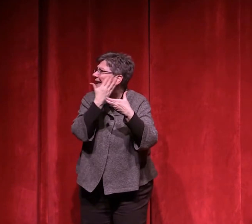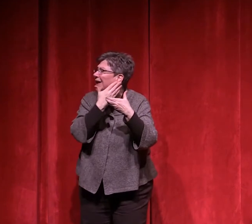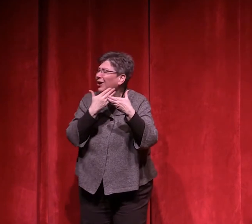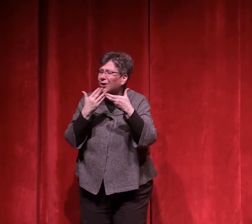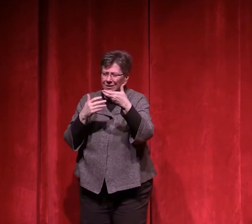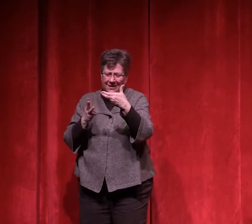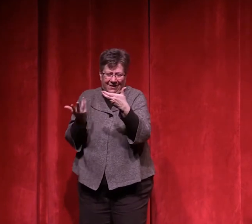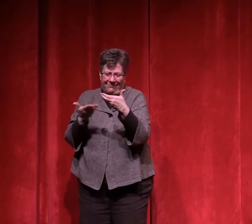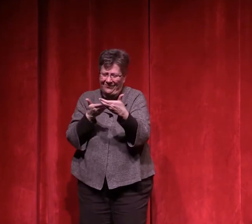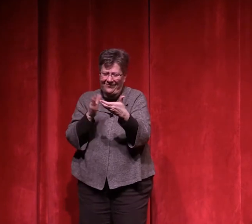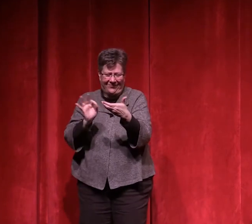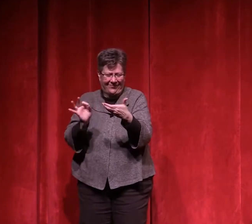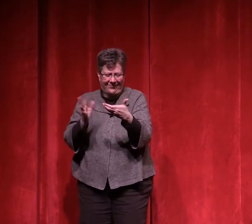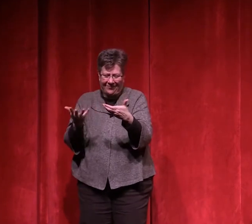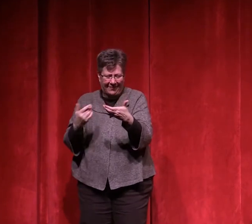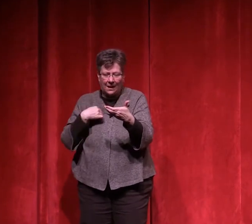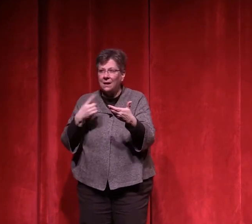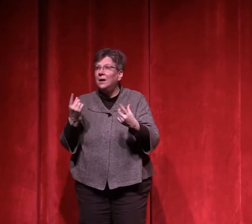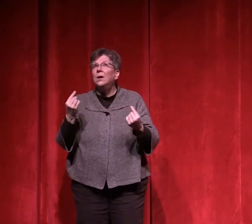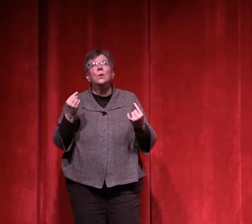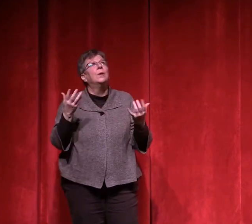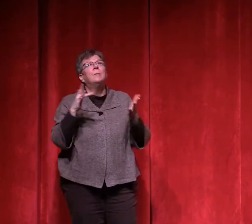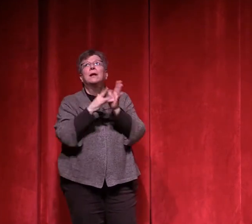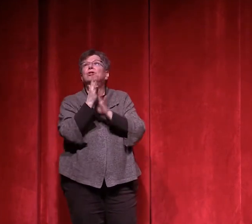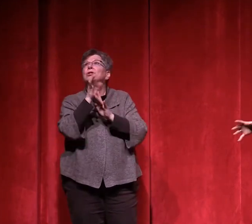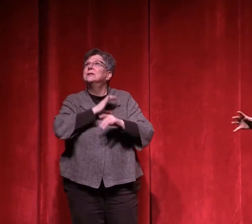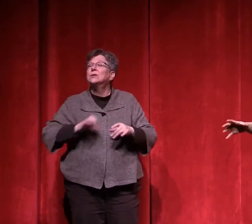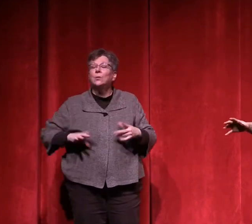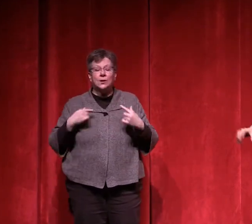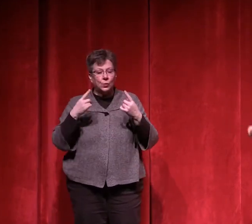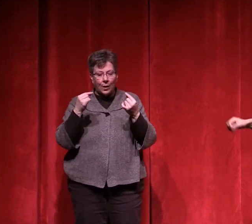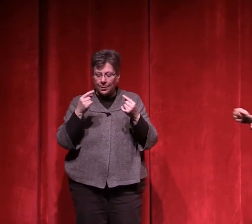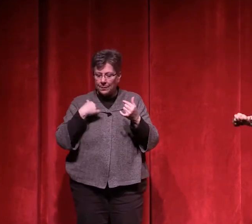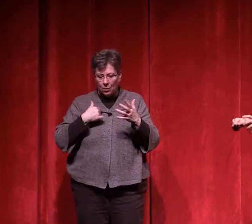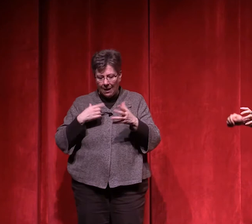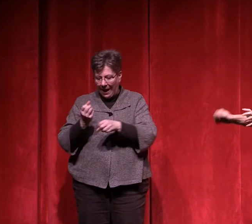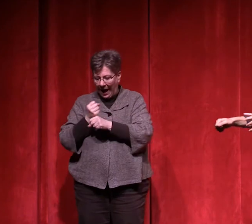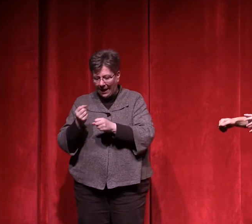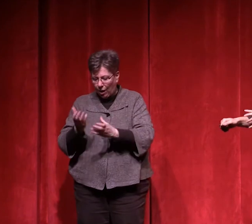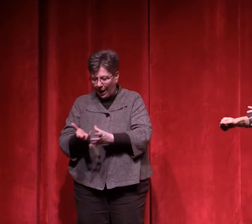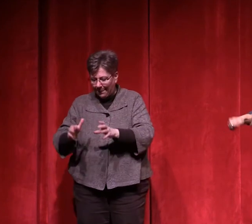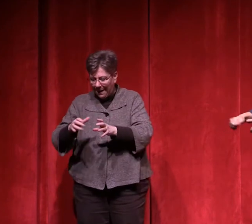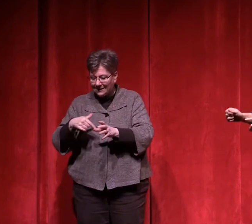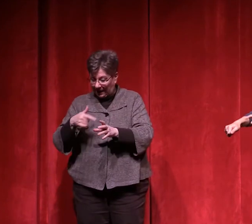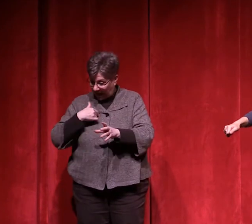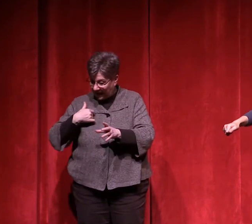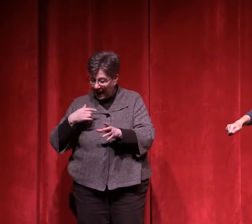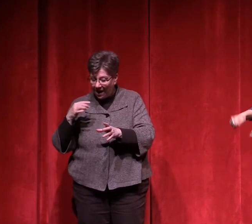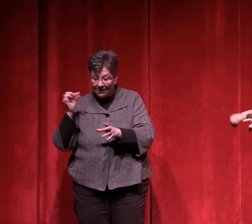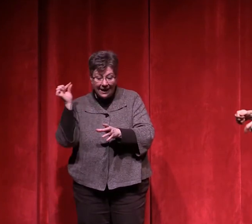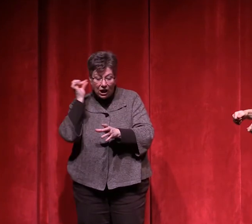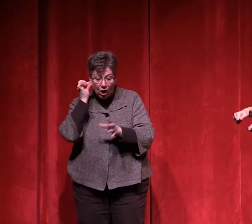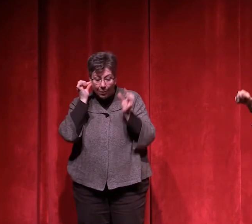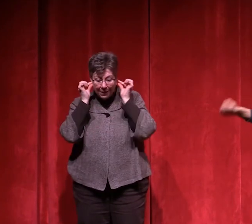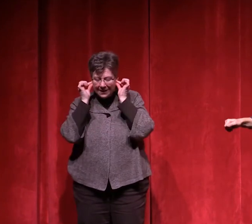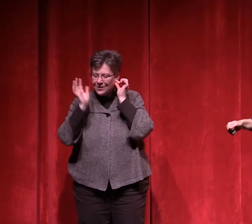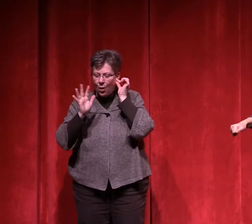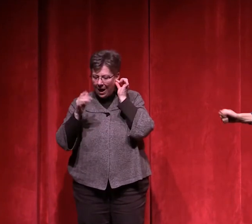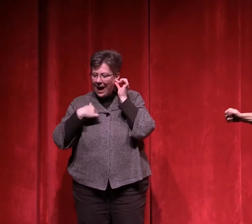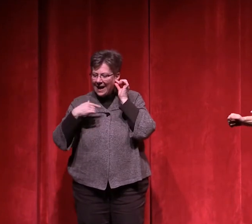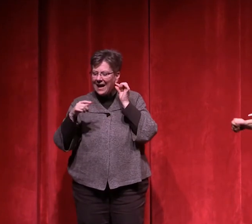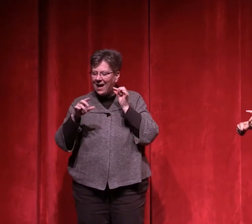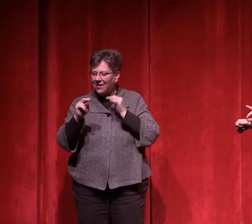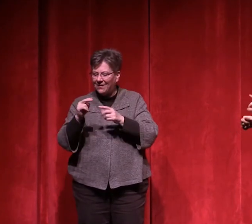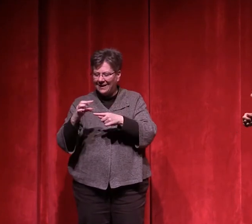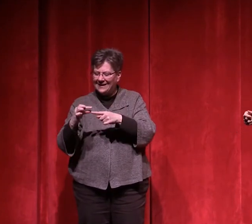it's like the scream. What am I going to do? Jesus Christ, what's going on? I got a little basket. I got earplugs. I don't have earplugs. I have nail